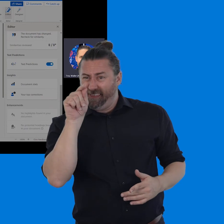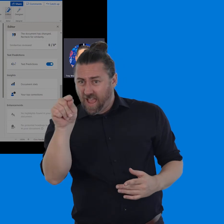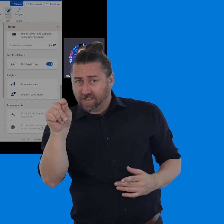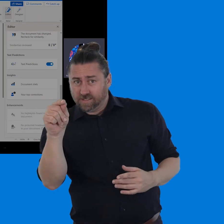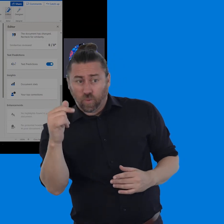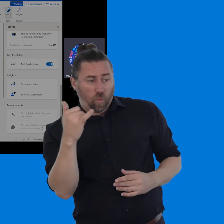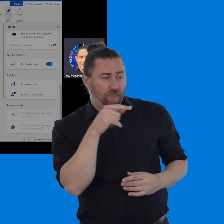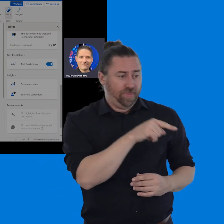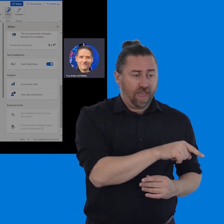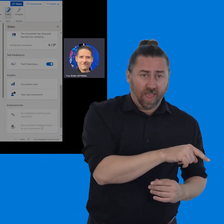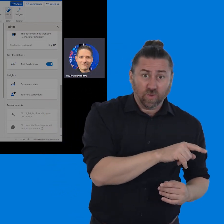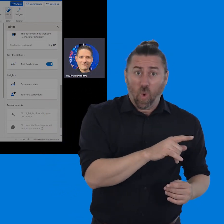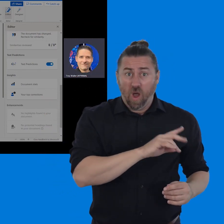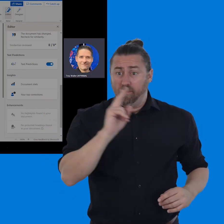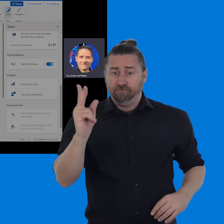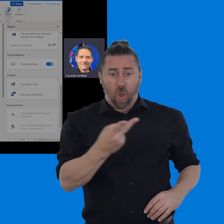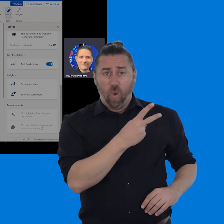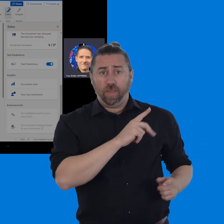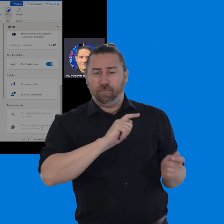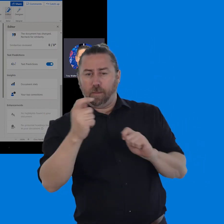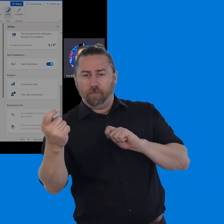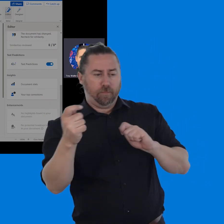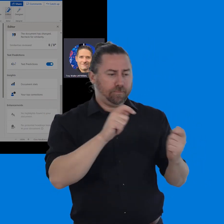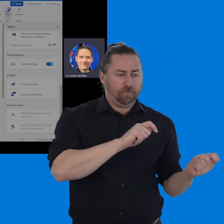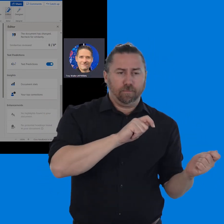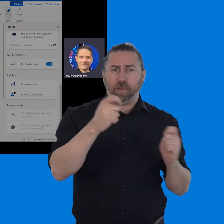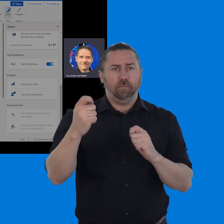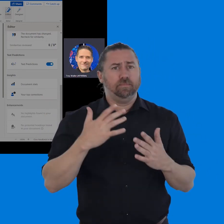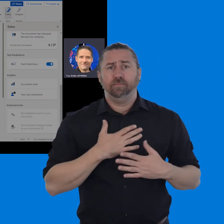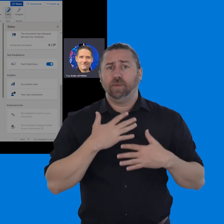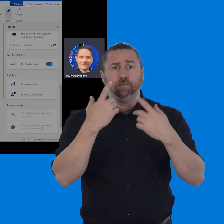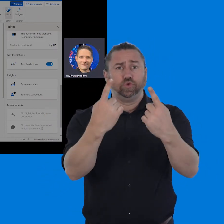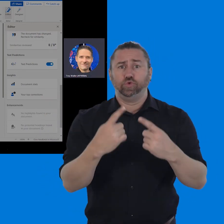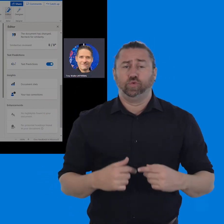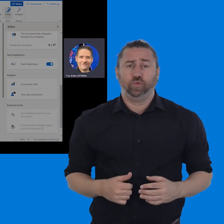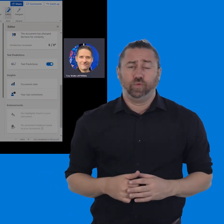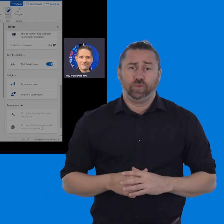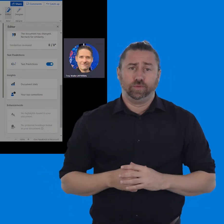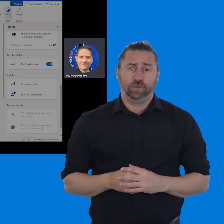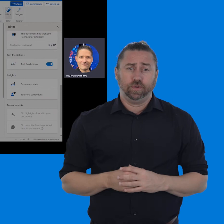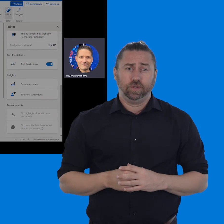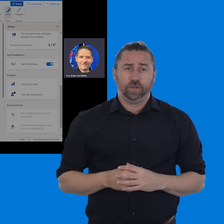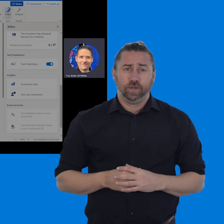you have the choice to go backwards and forwards between those two if you want.